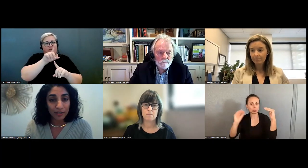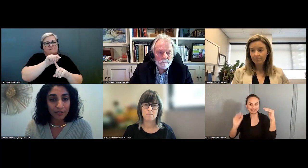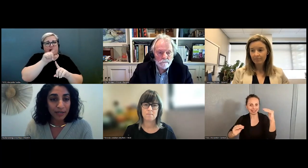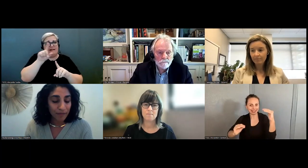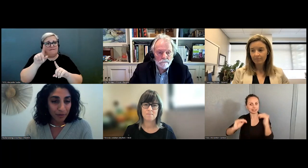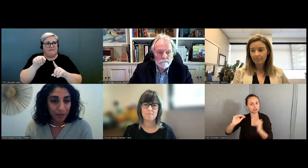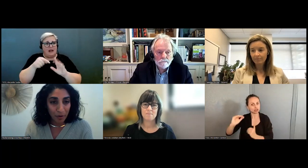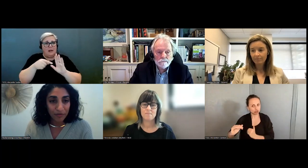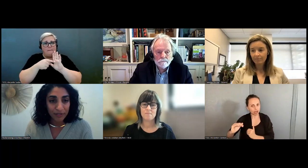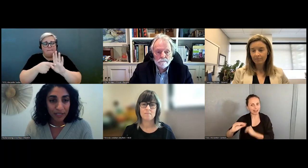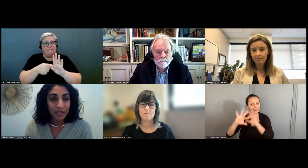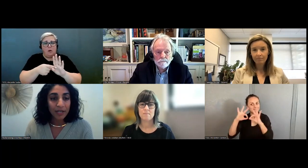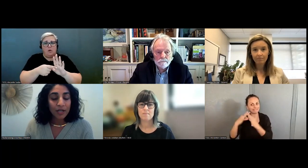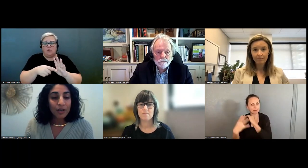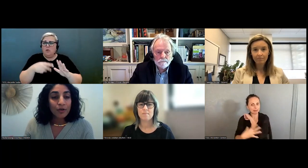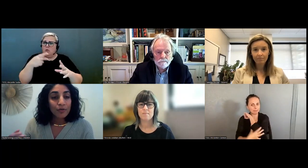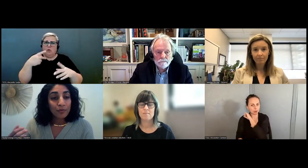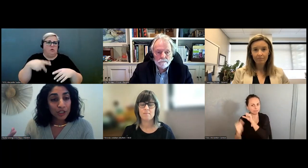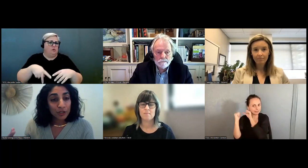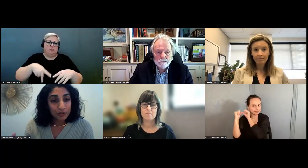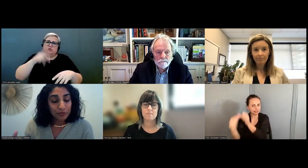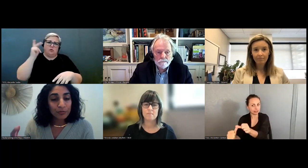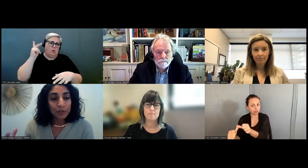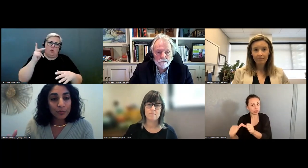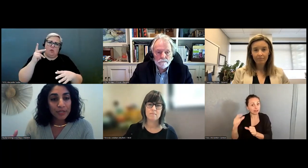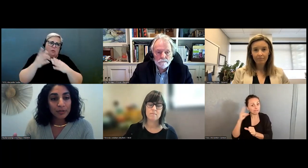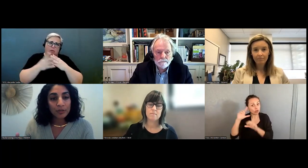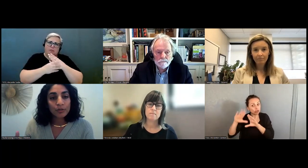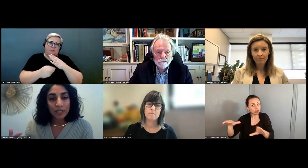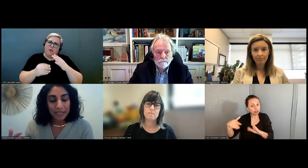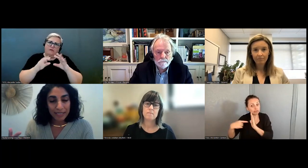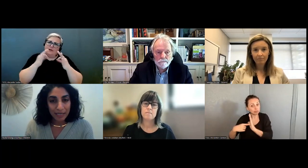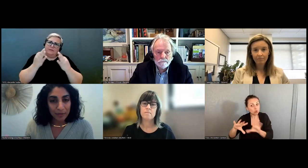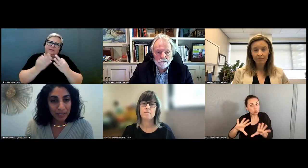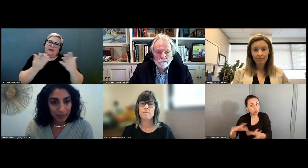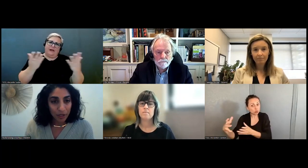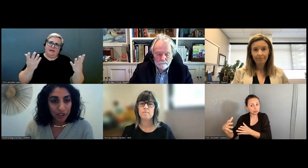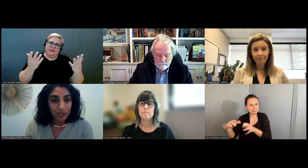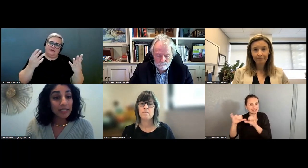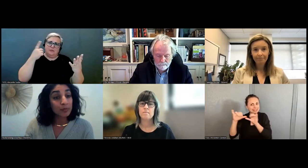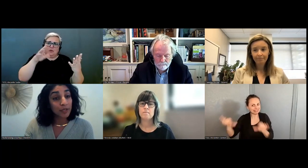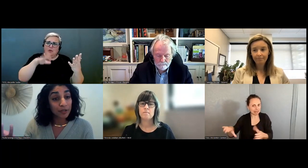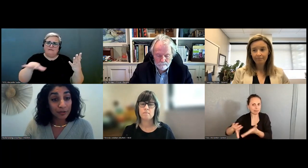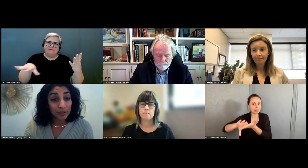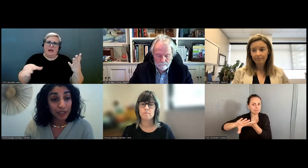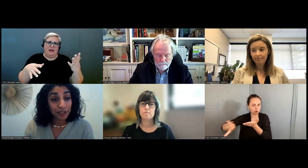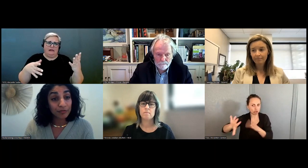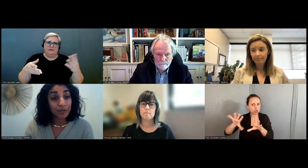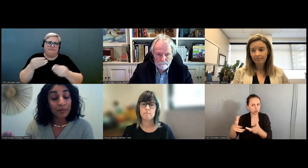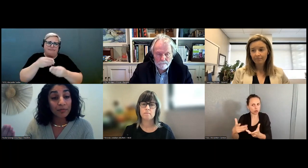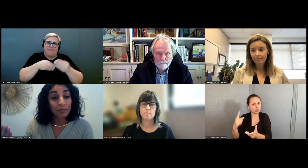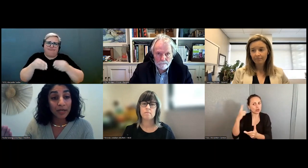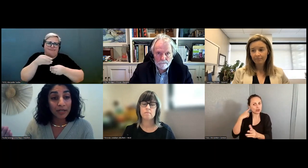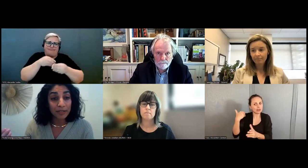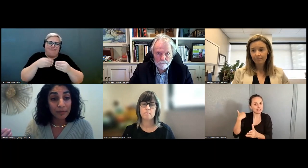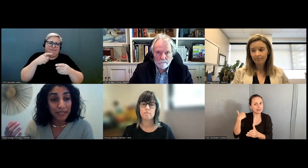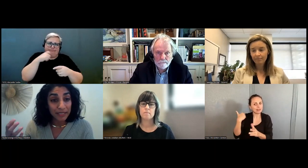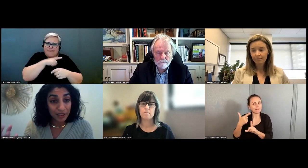of child and family poverty for children from groups who are systemically marginalized. We heard earlier